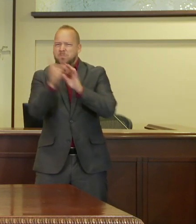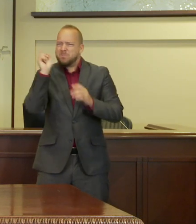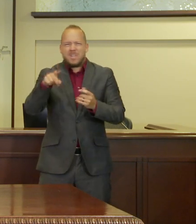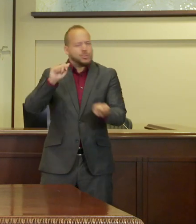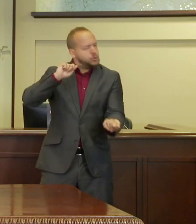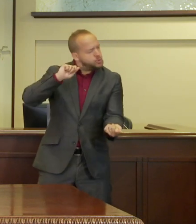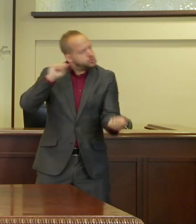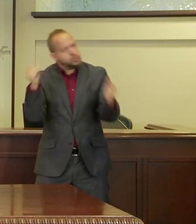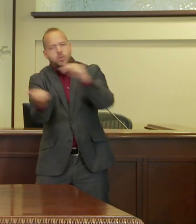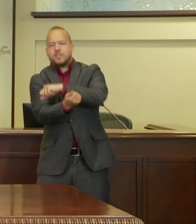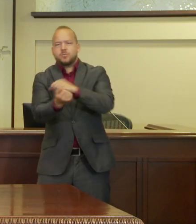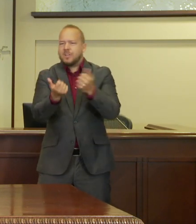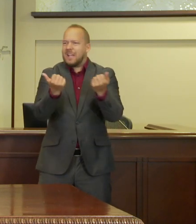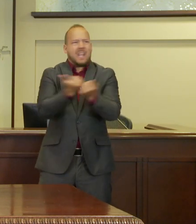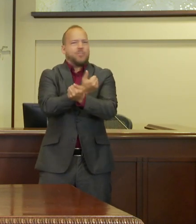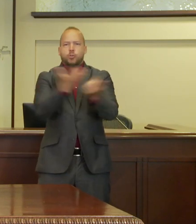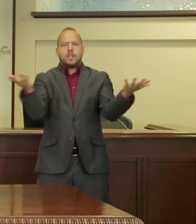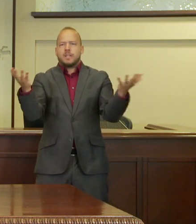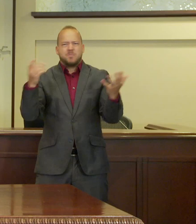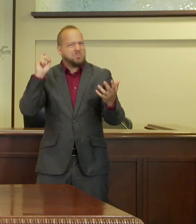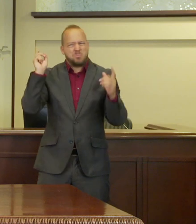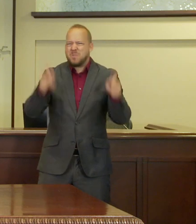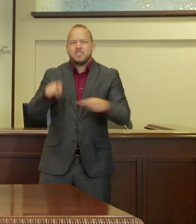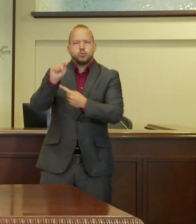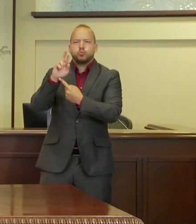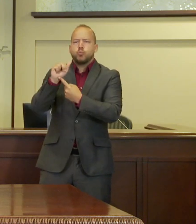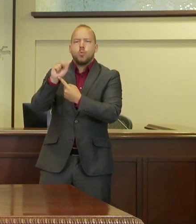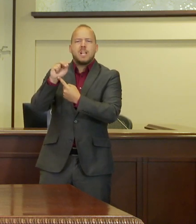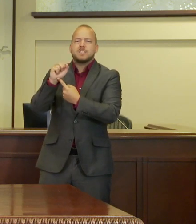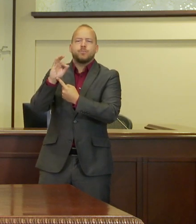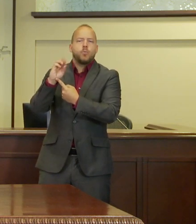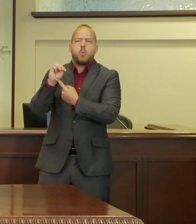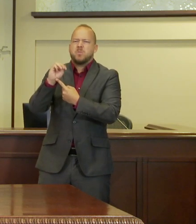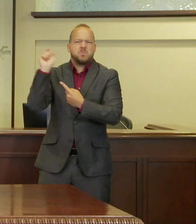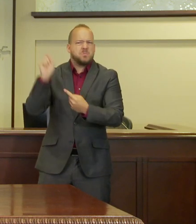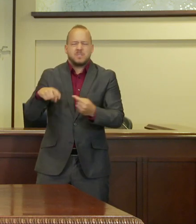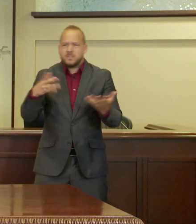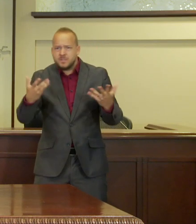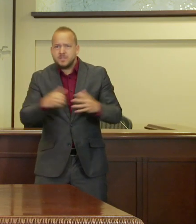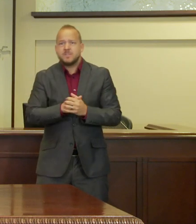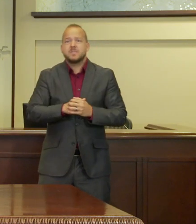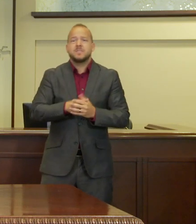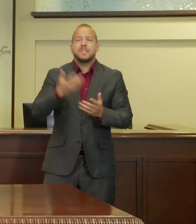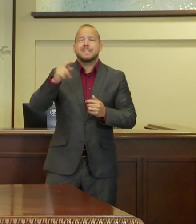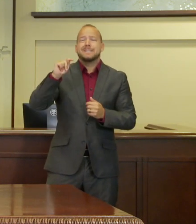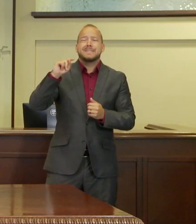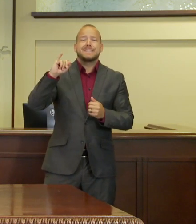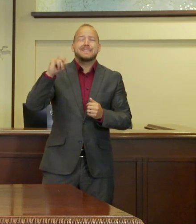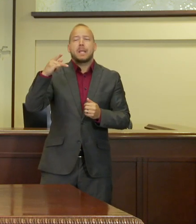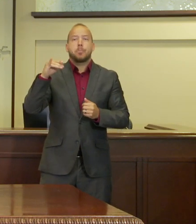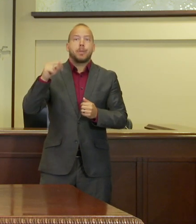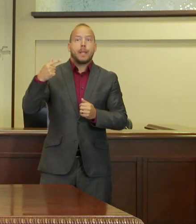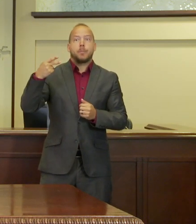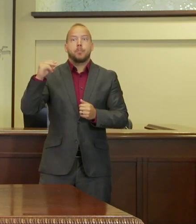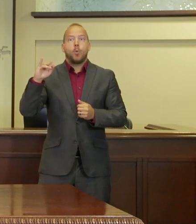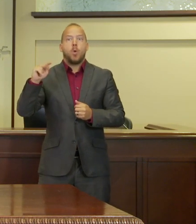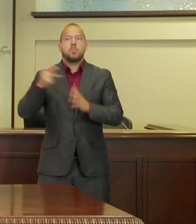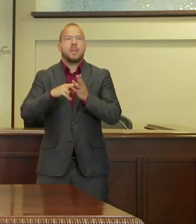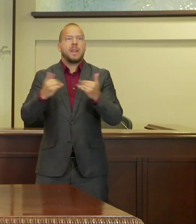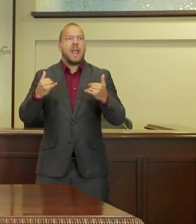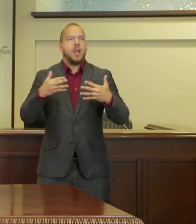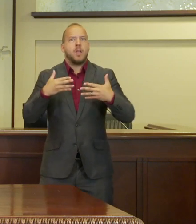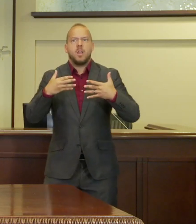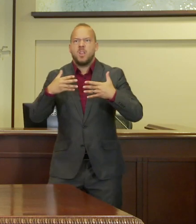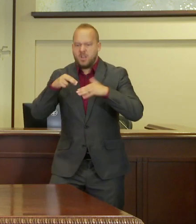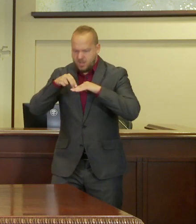can describe it as a reckoning, you can describe it as a tipping point, however you want to describe it. What clearly is called